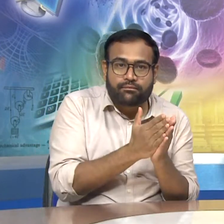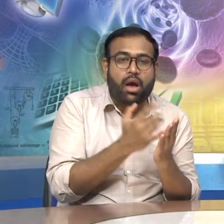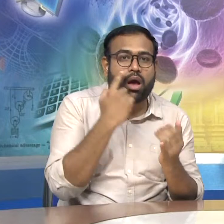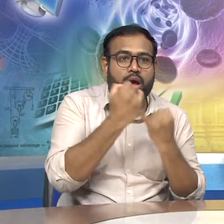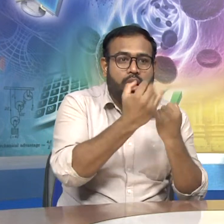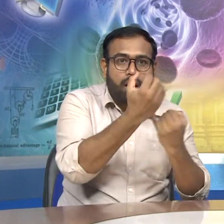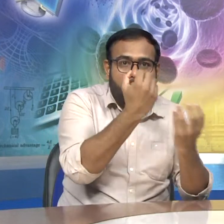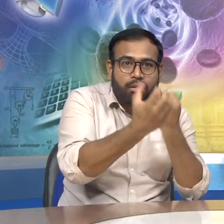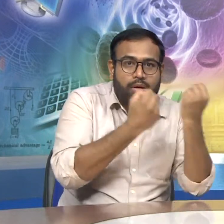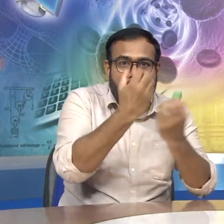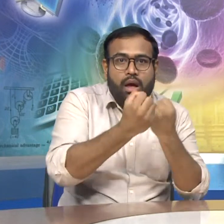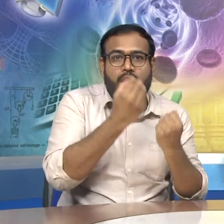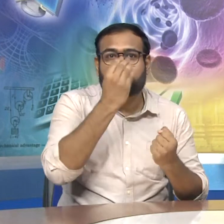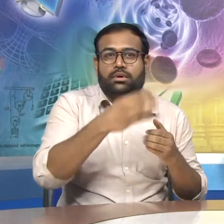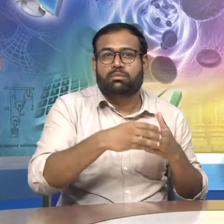service.